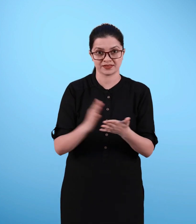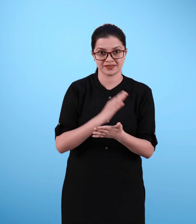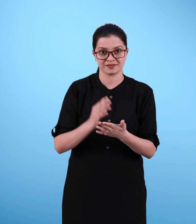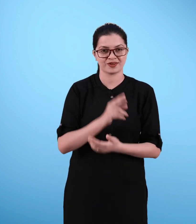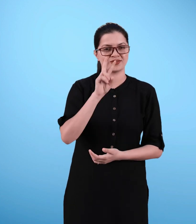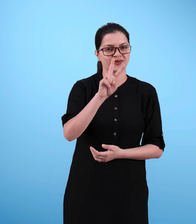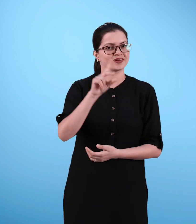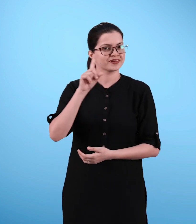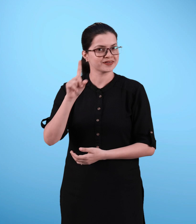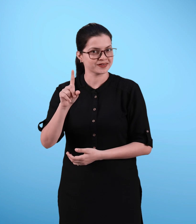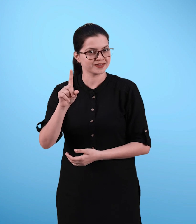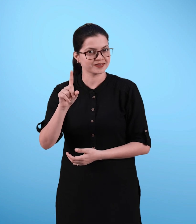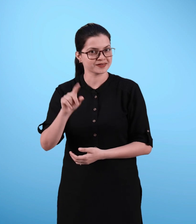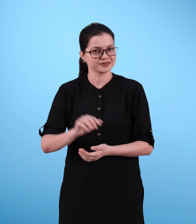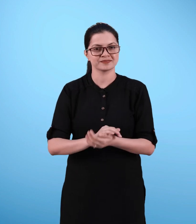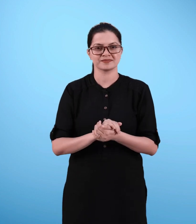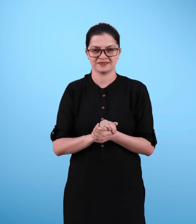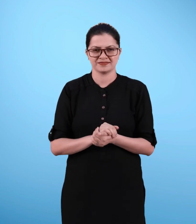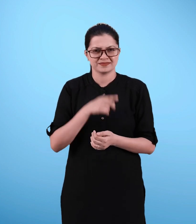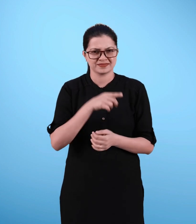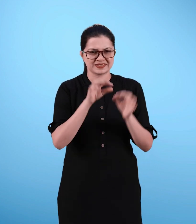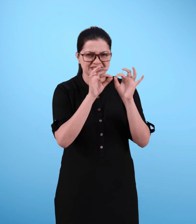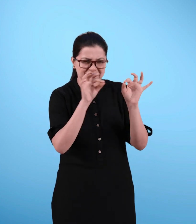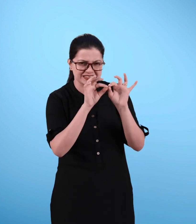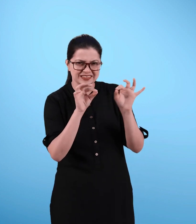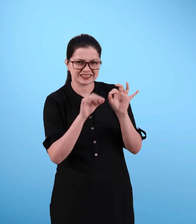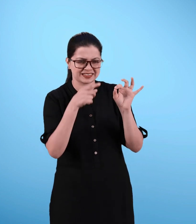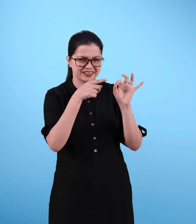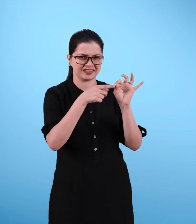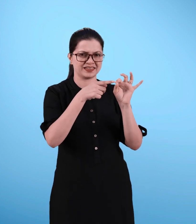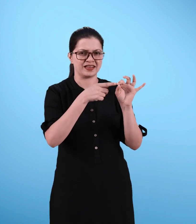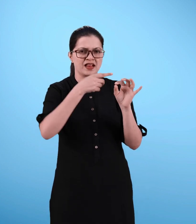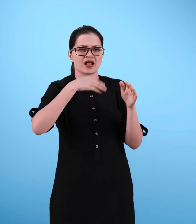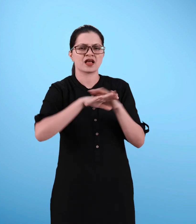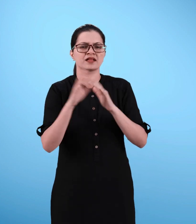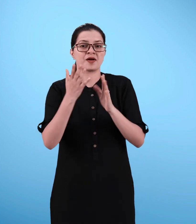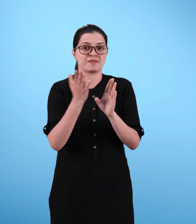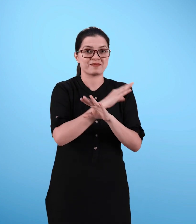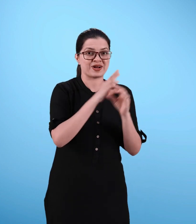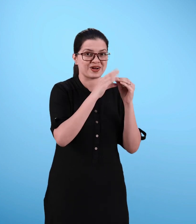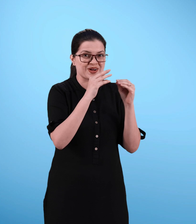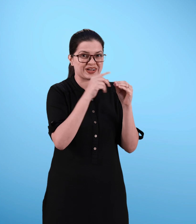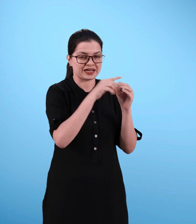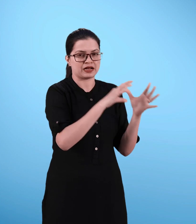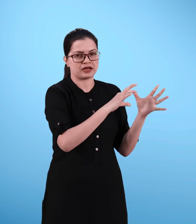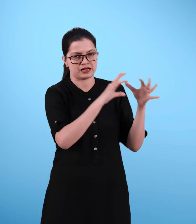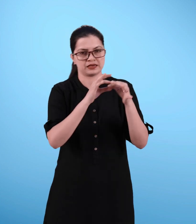Page 21. To make To make fabrics, all these fibers are first converted into